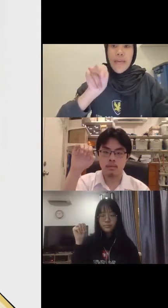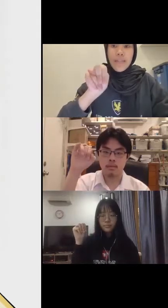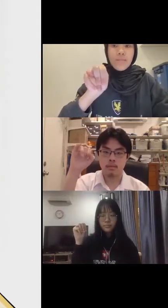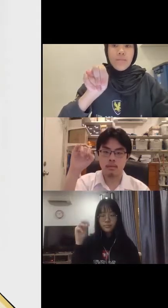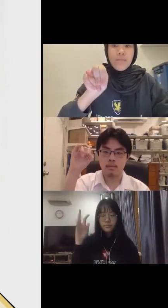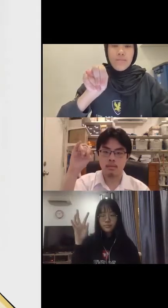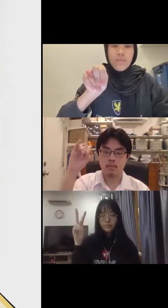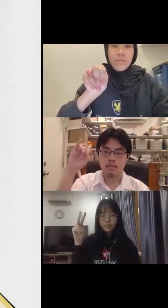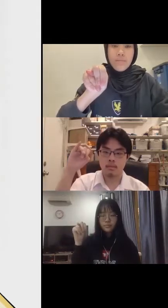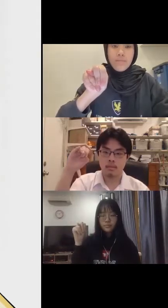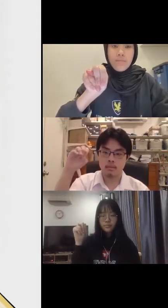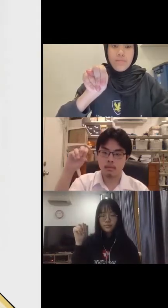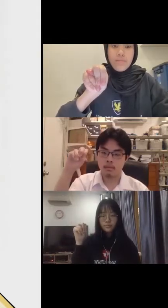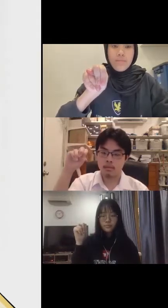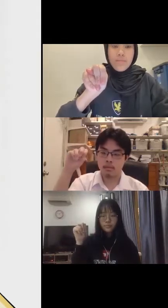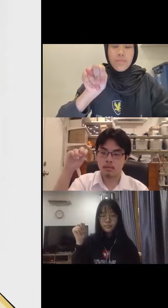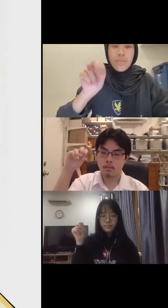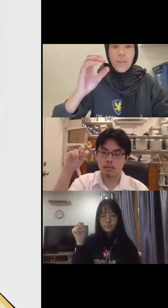N,